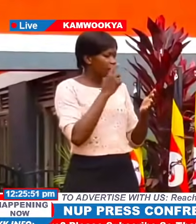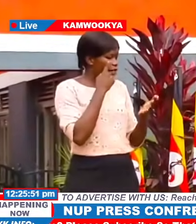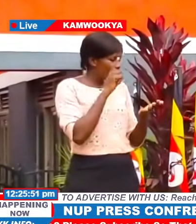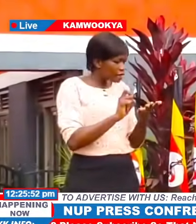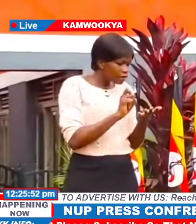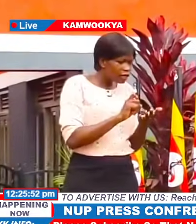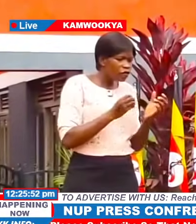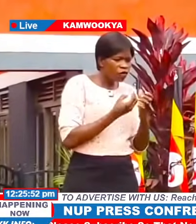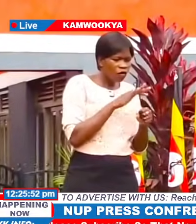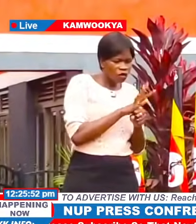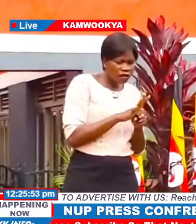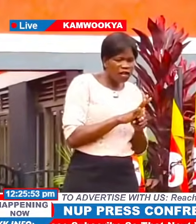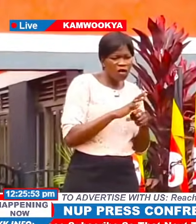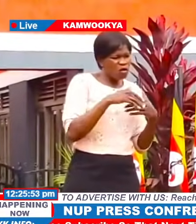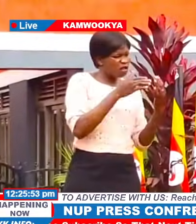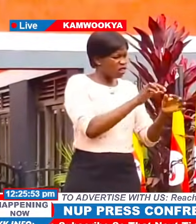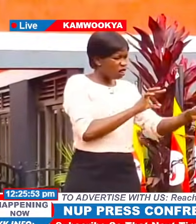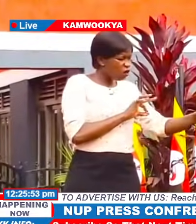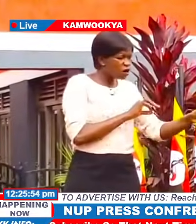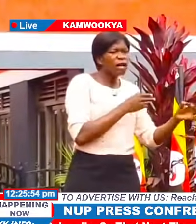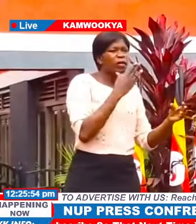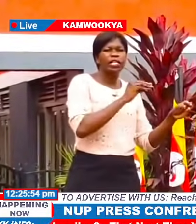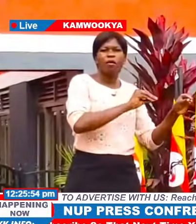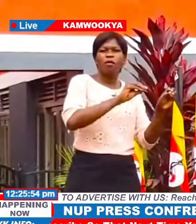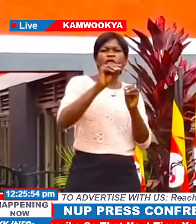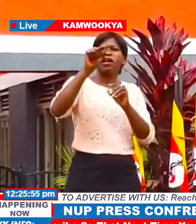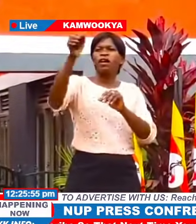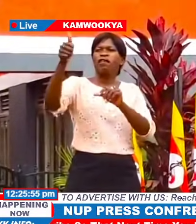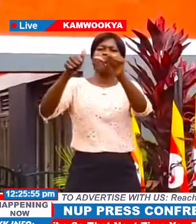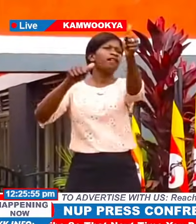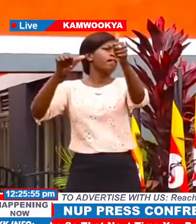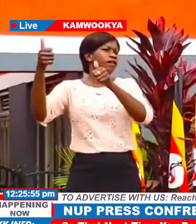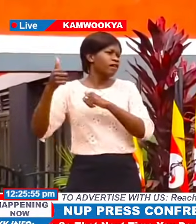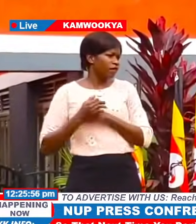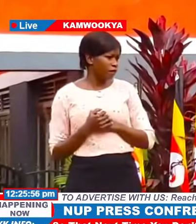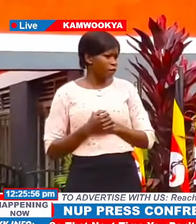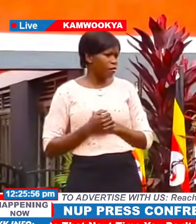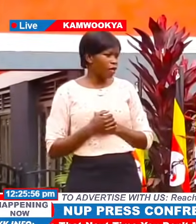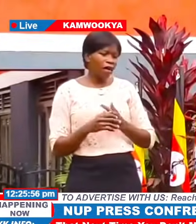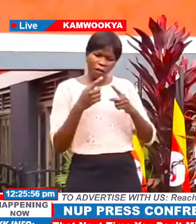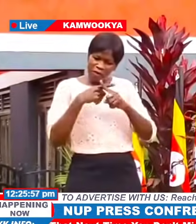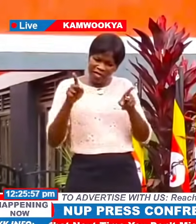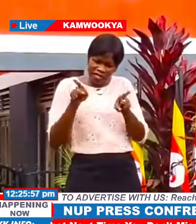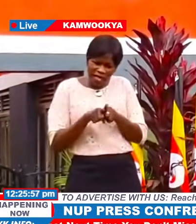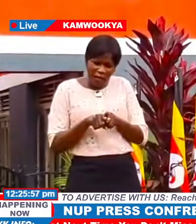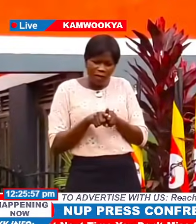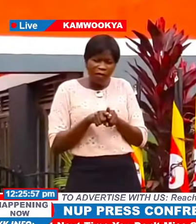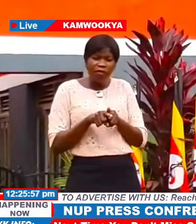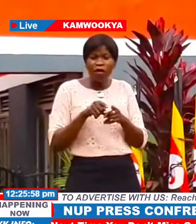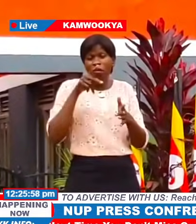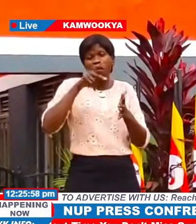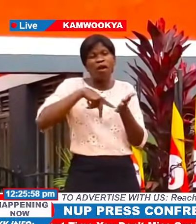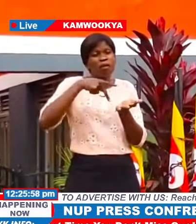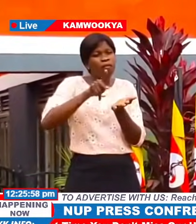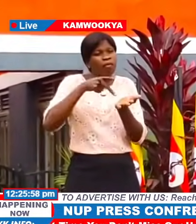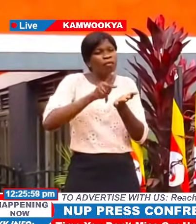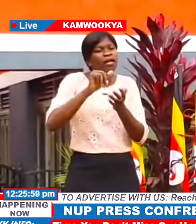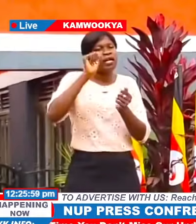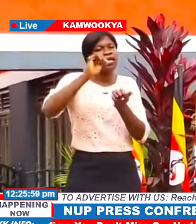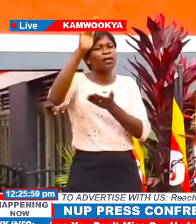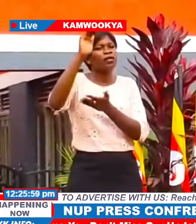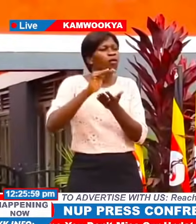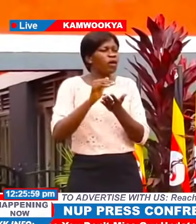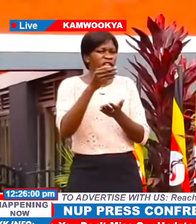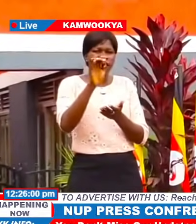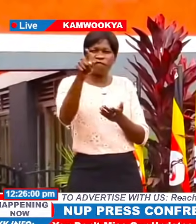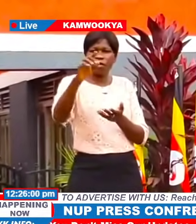and another. So that means there's efficaciousness. But two, the prices will come down because now there's competition. So if the other one is